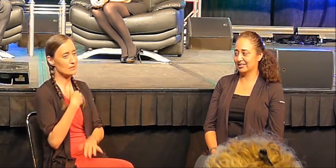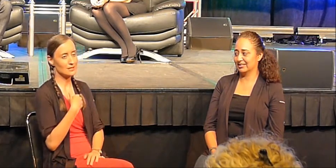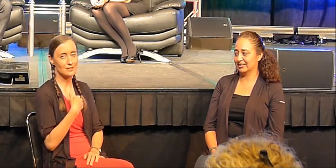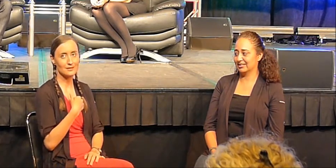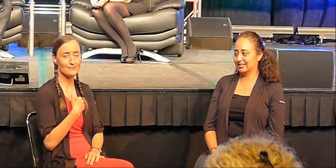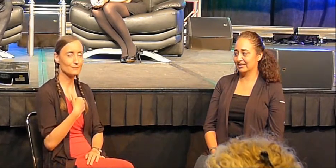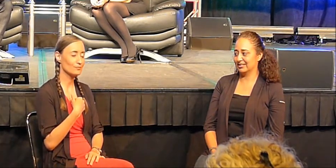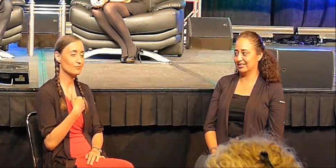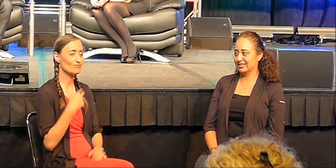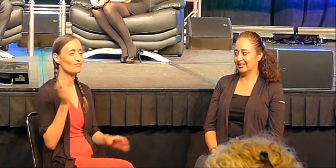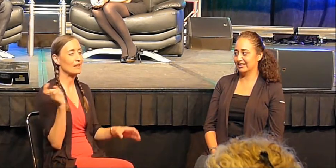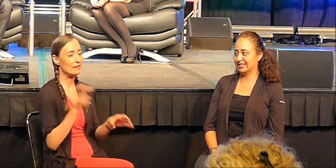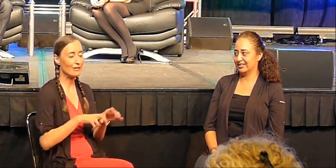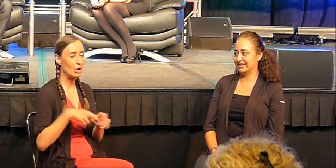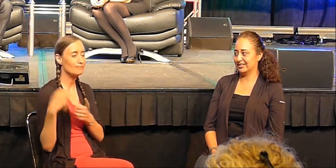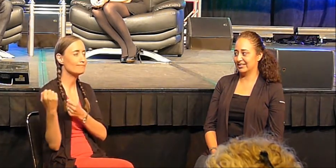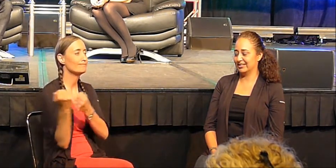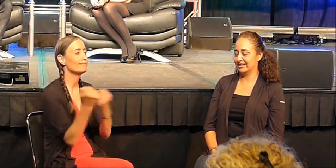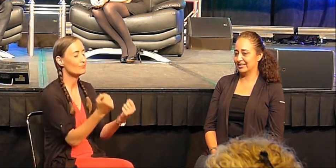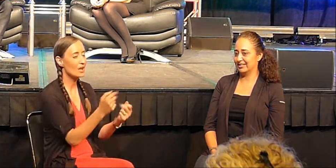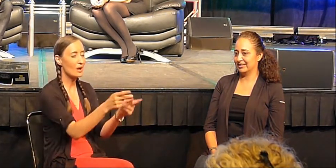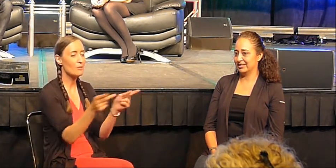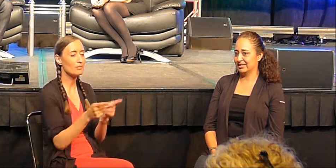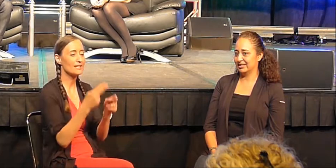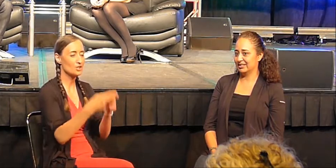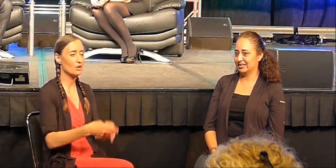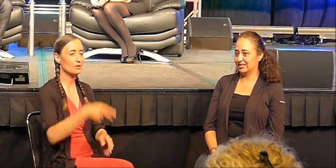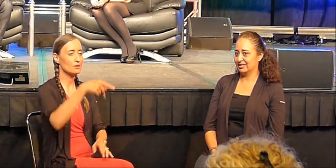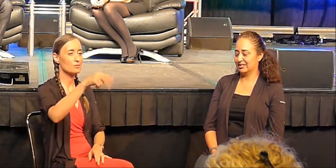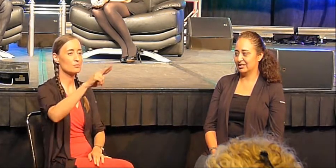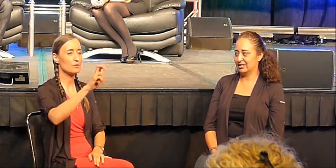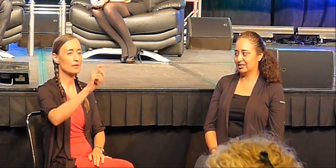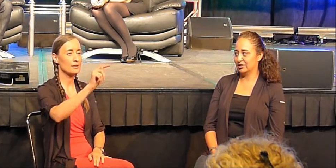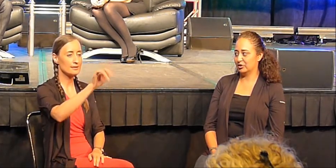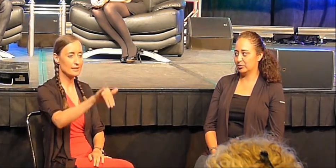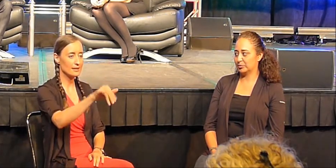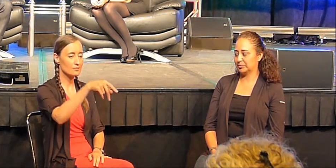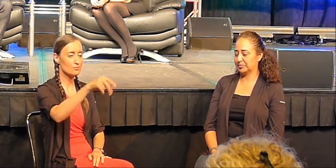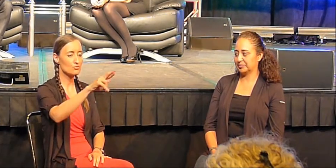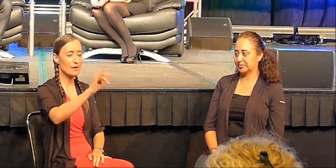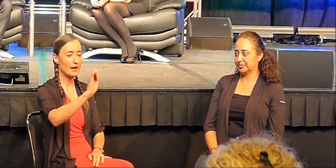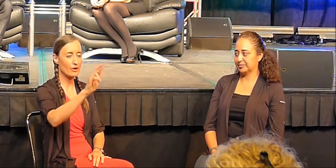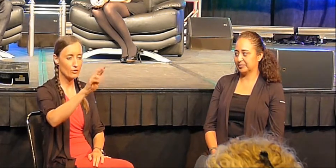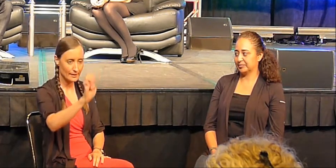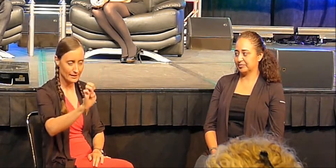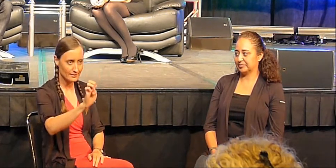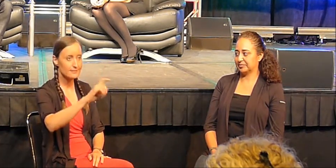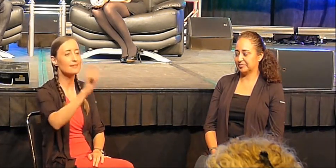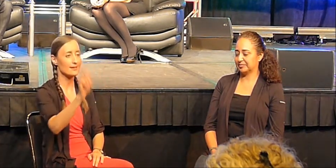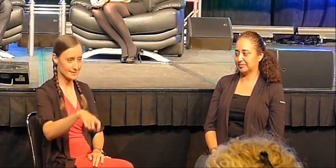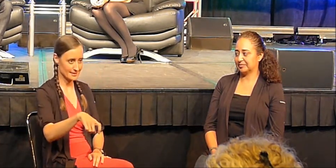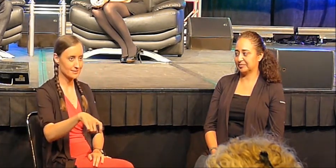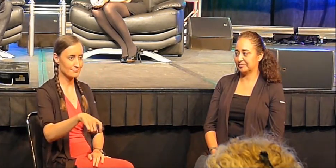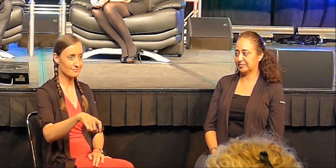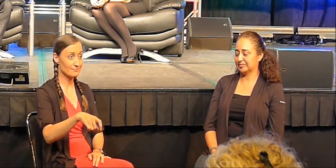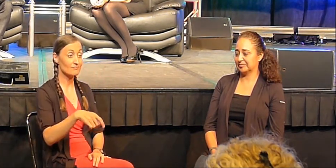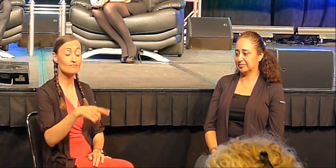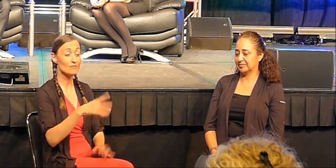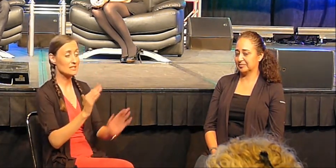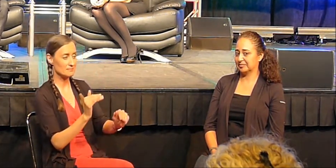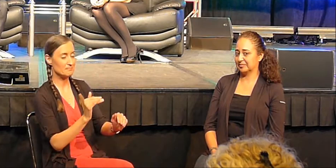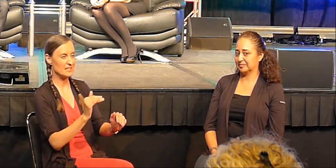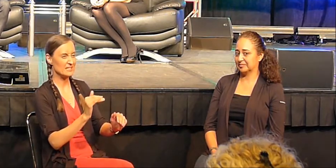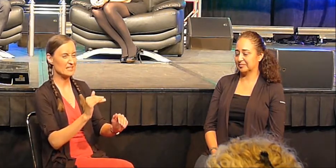the car and we drive to a place called Pretty Prairie, Texas, which is where the storm chaser says there's a